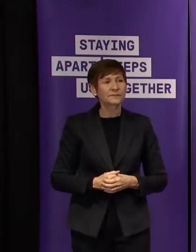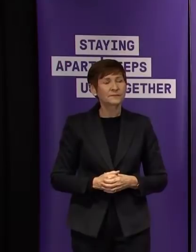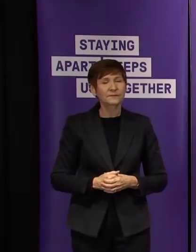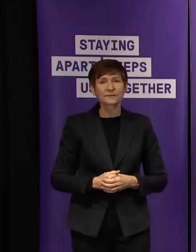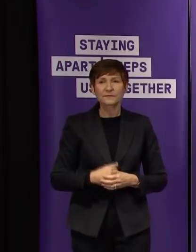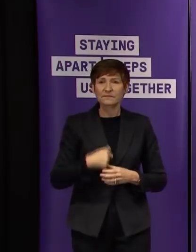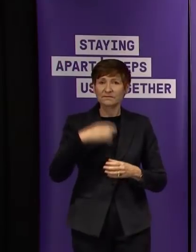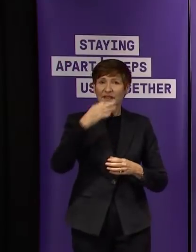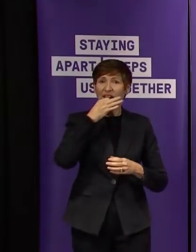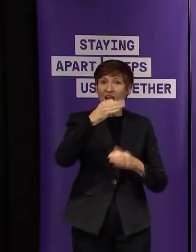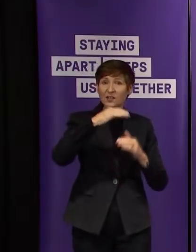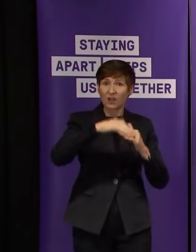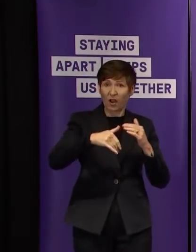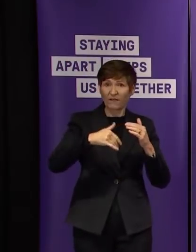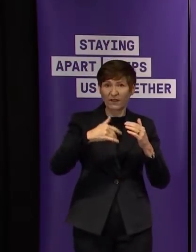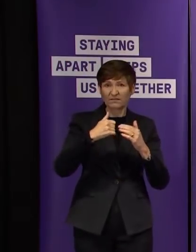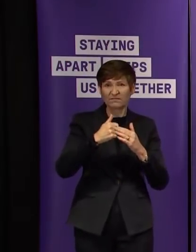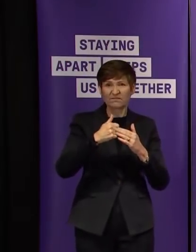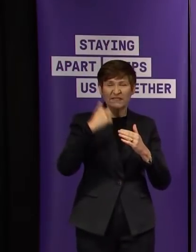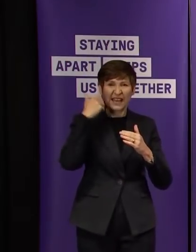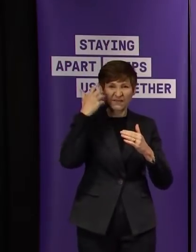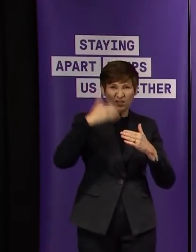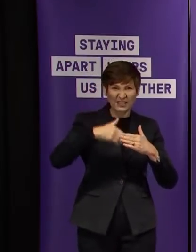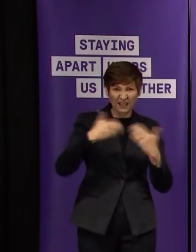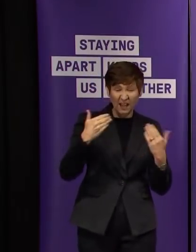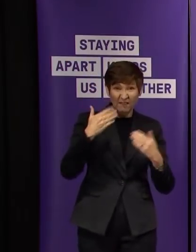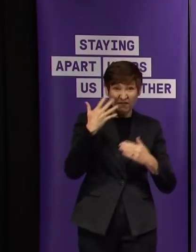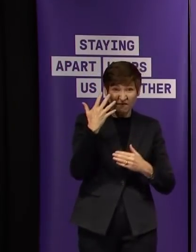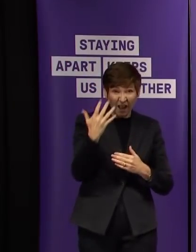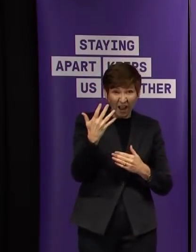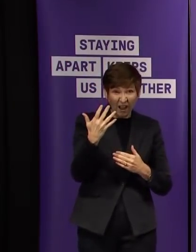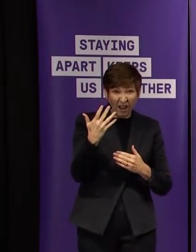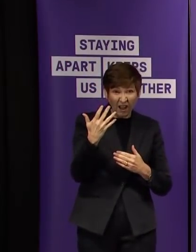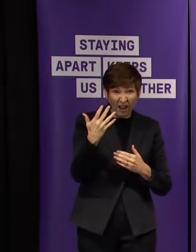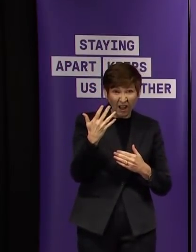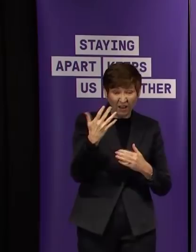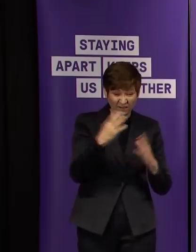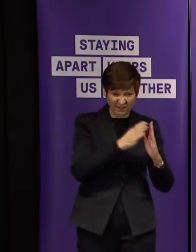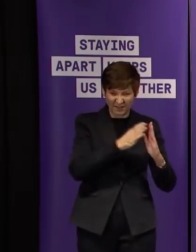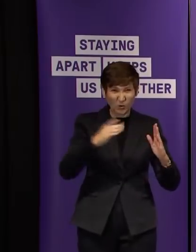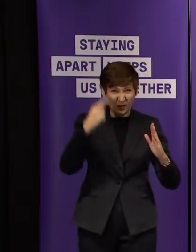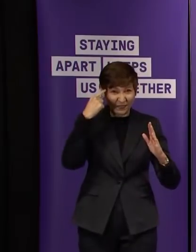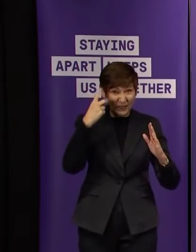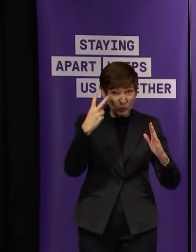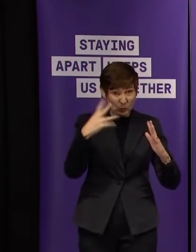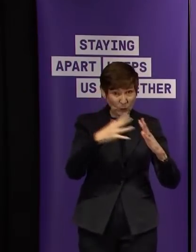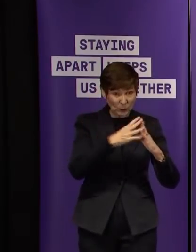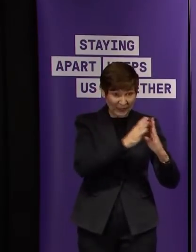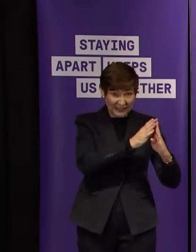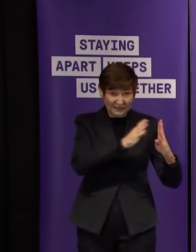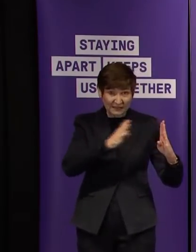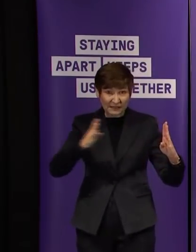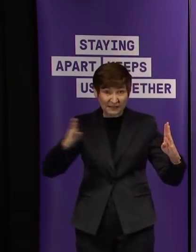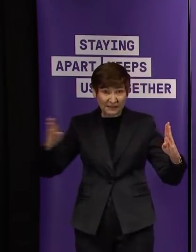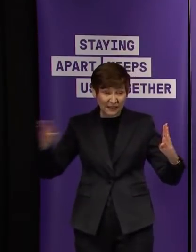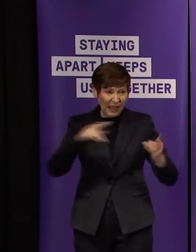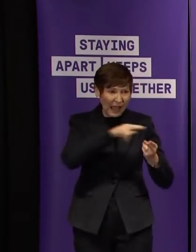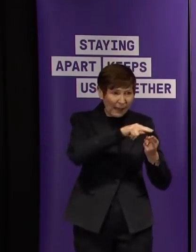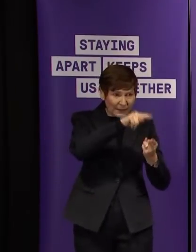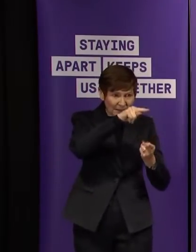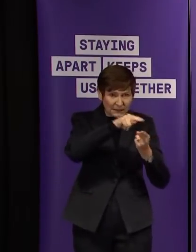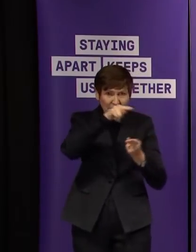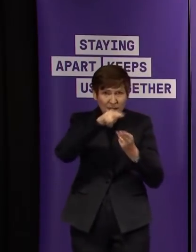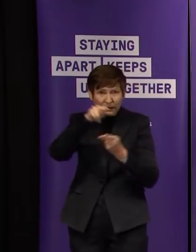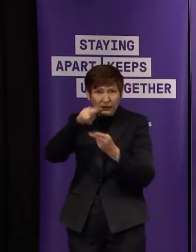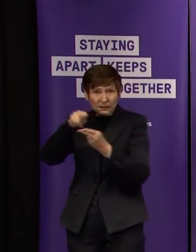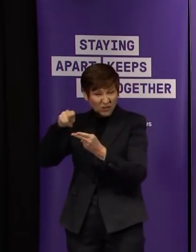a day, and we've still got aged care issues and healthcare worker issues. Is five actually obtainable by the 26th of October? I think so.